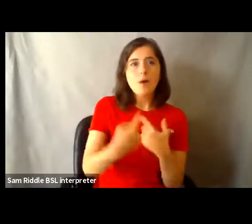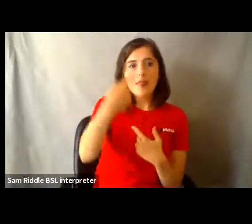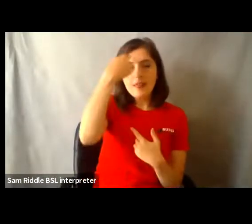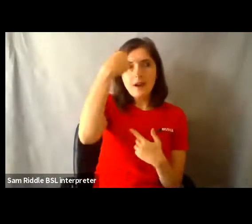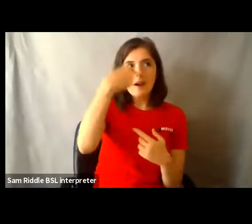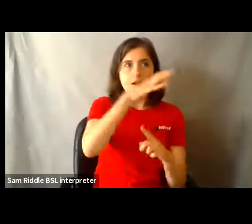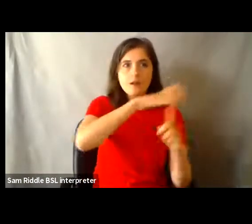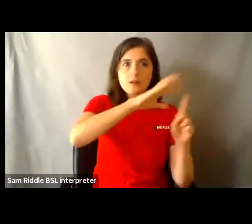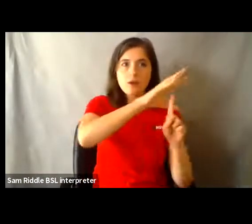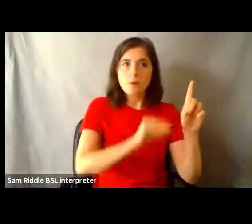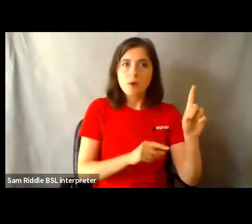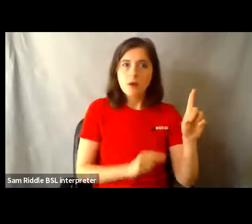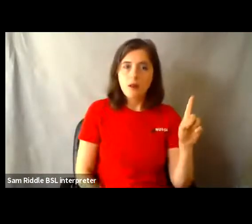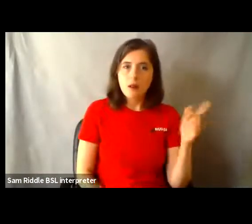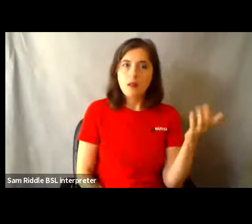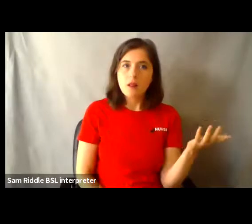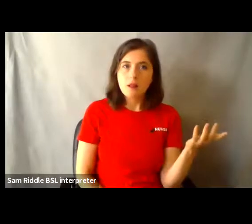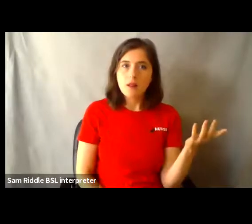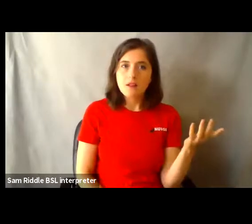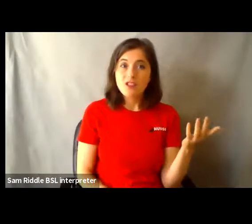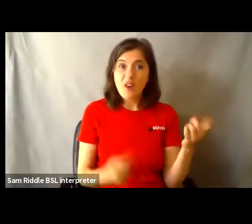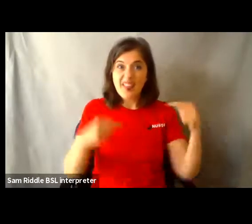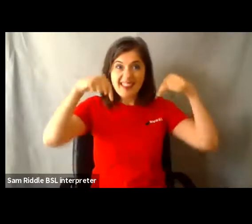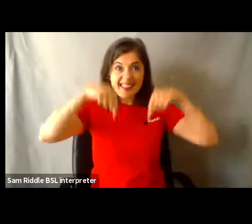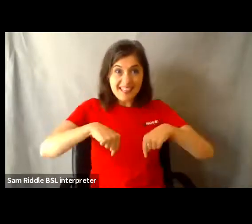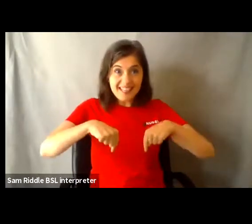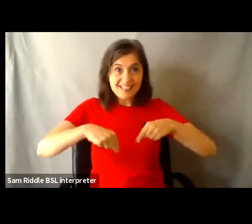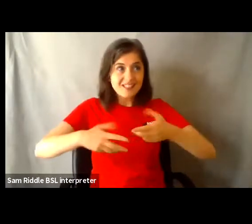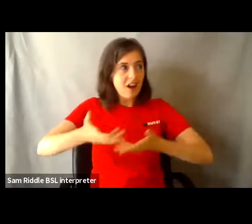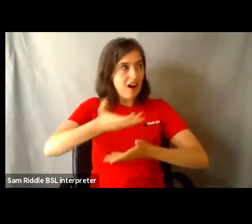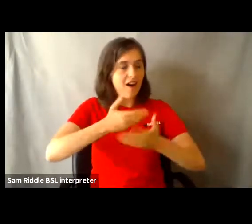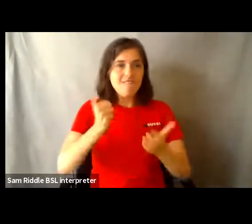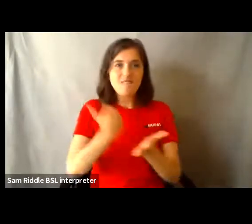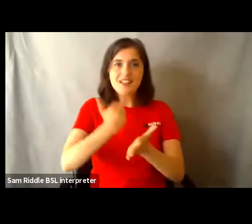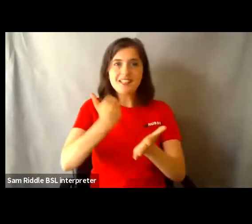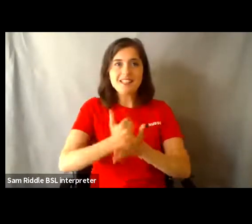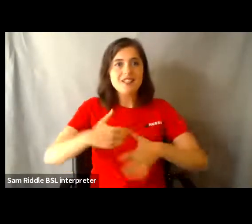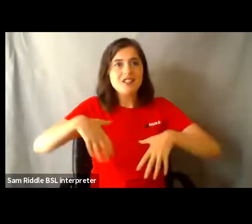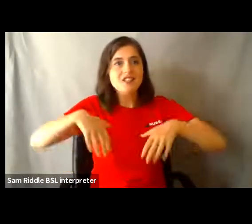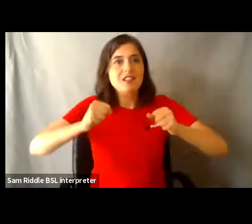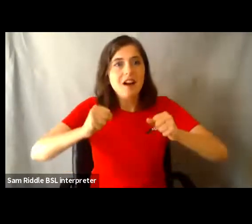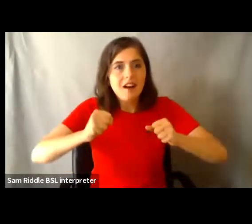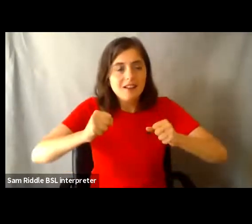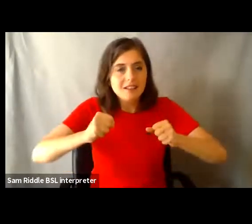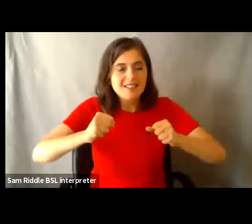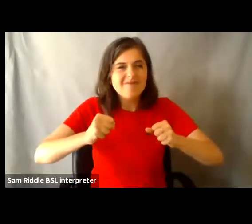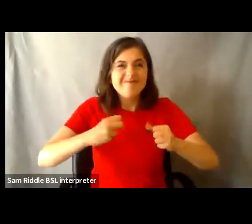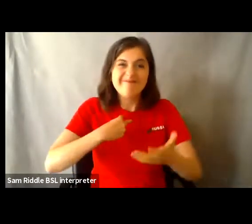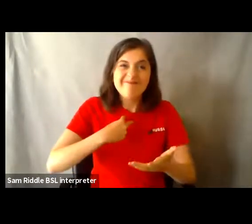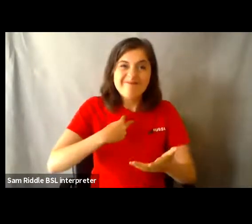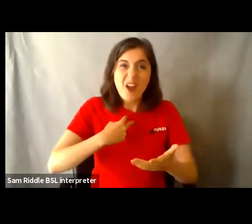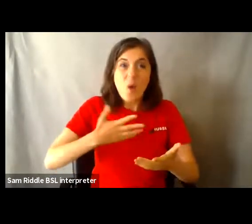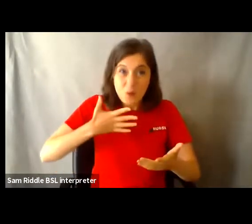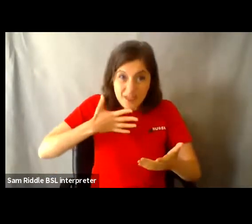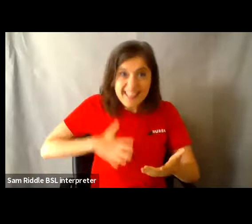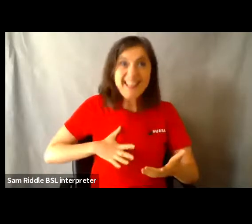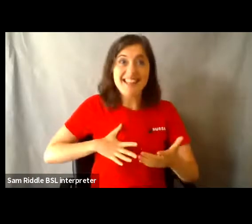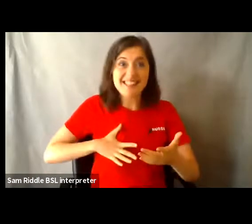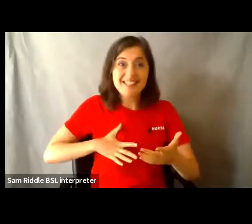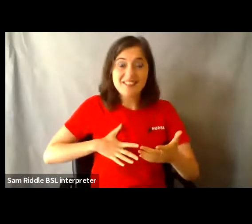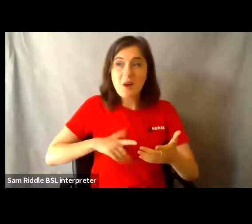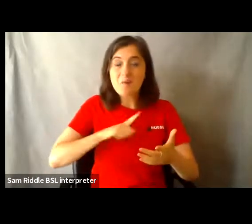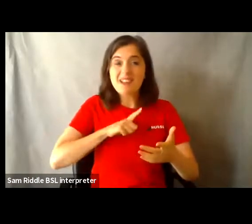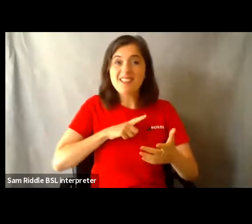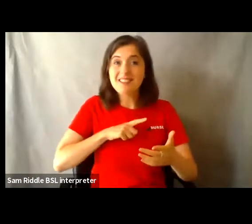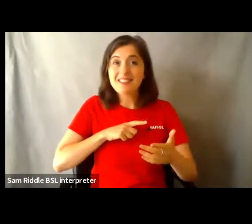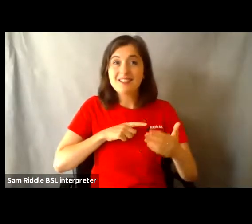So this is a great start at the beginning of this decade. Unfortunately, we do need it. We've got a long way to